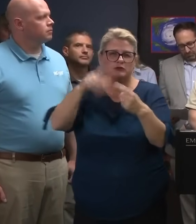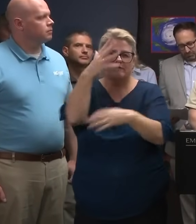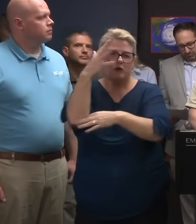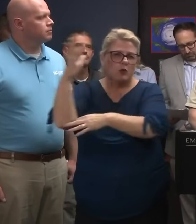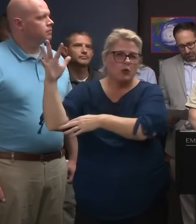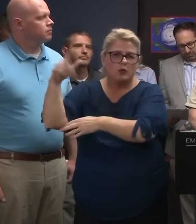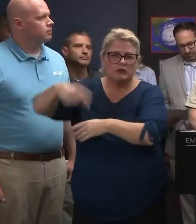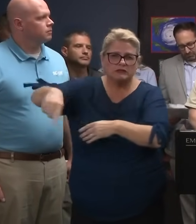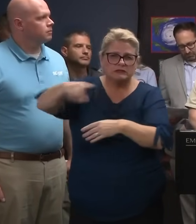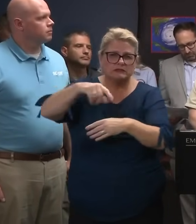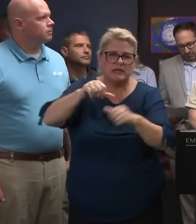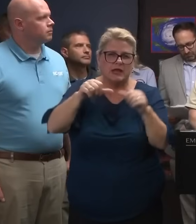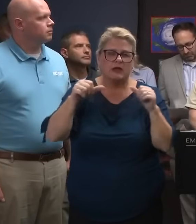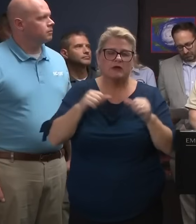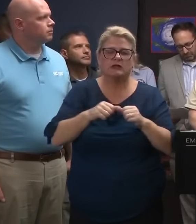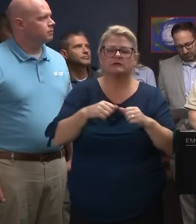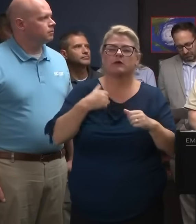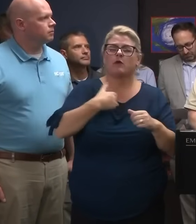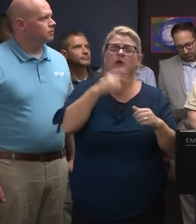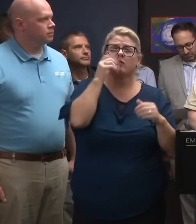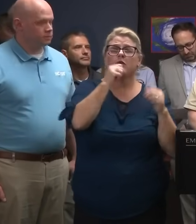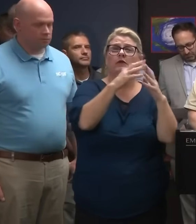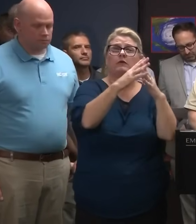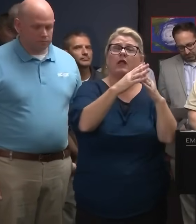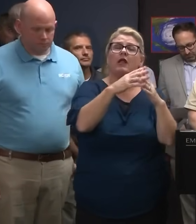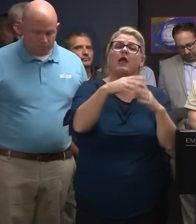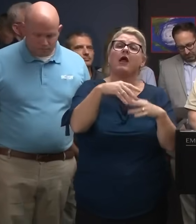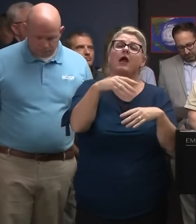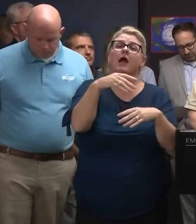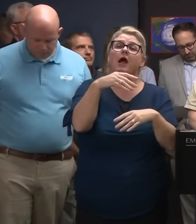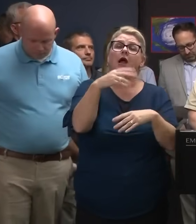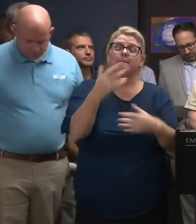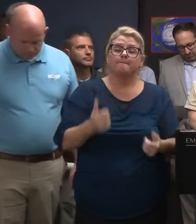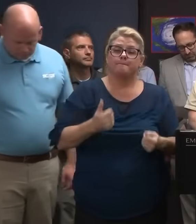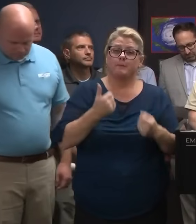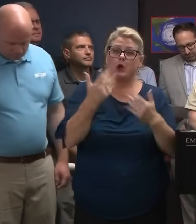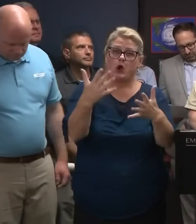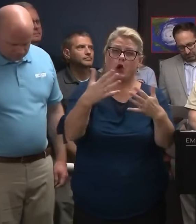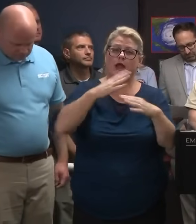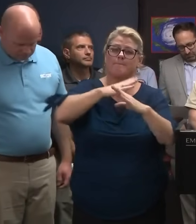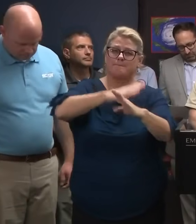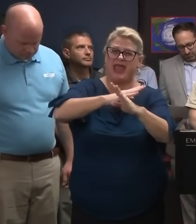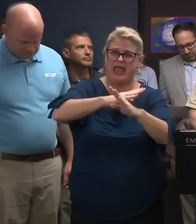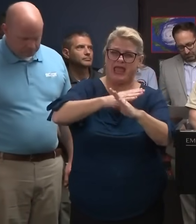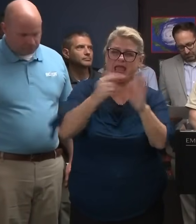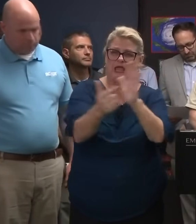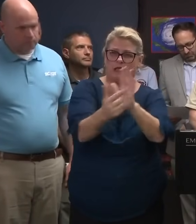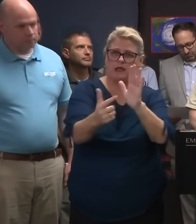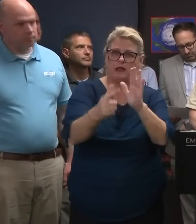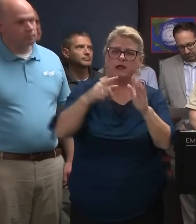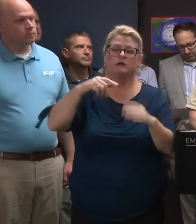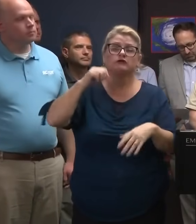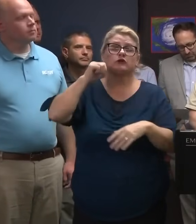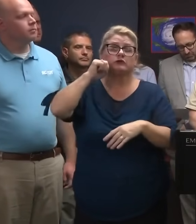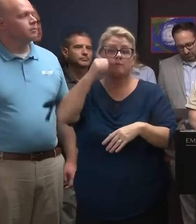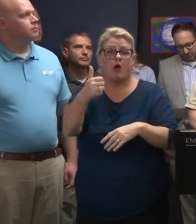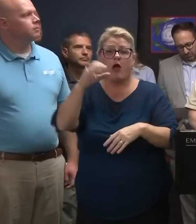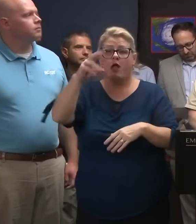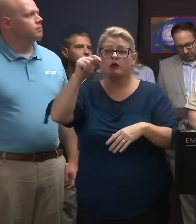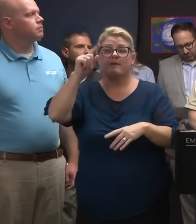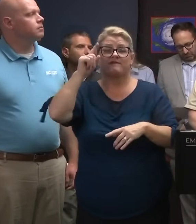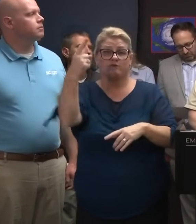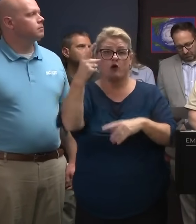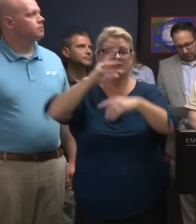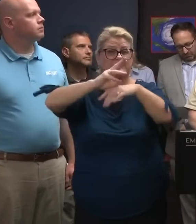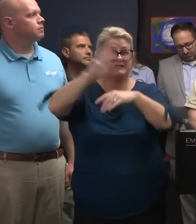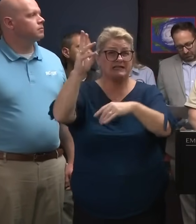Carolina. We are implementing a state forester's burn ban effective tomorrow morning. So Tuesday, October 1st at